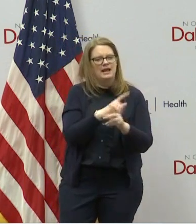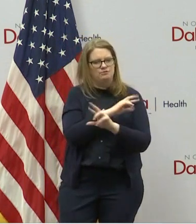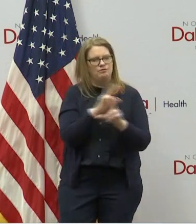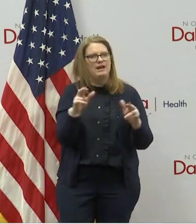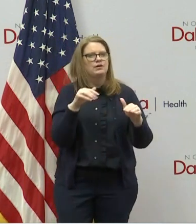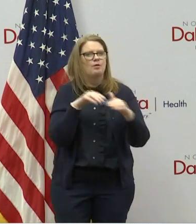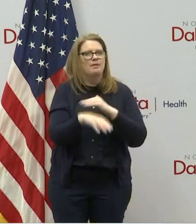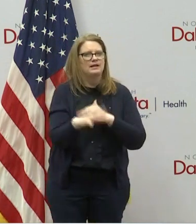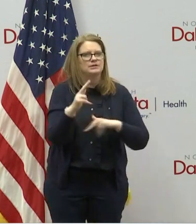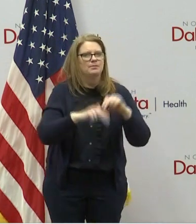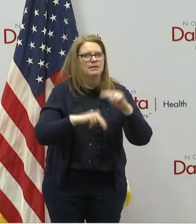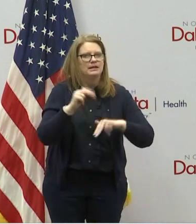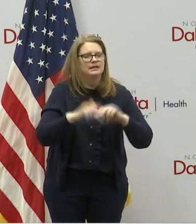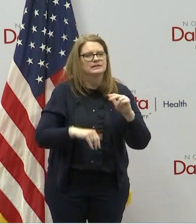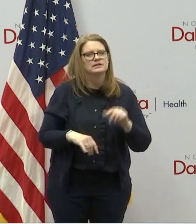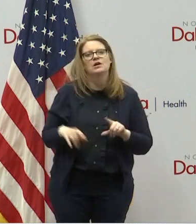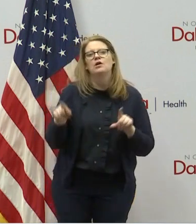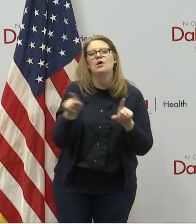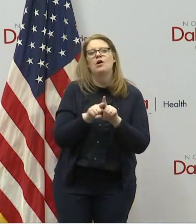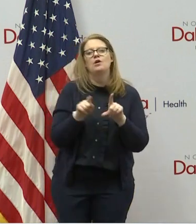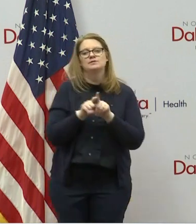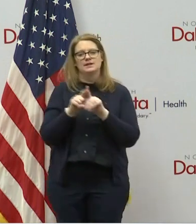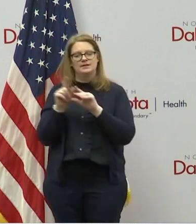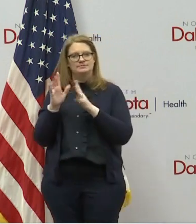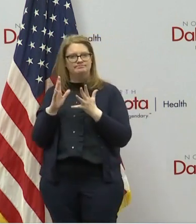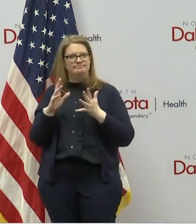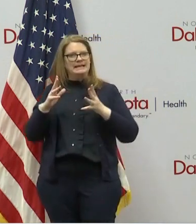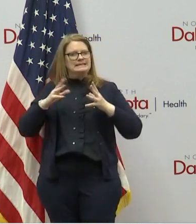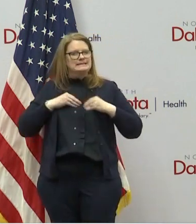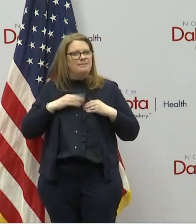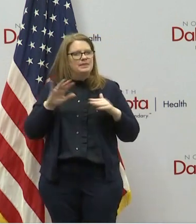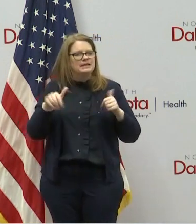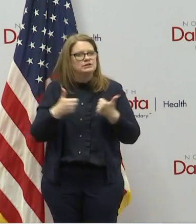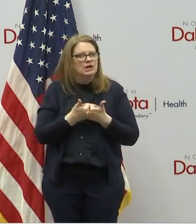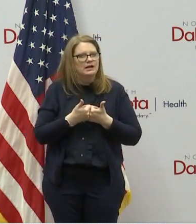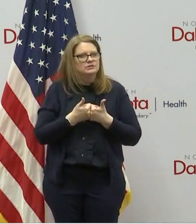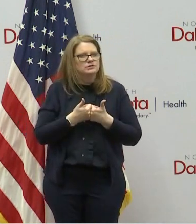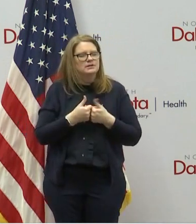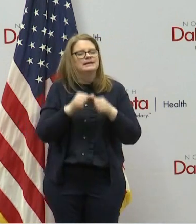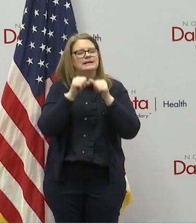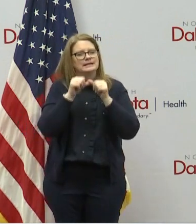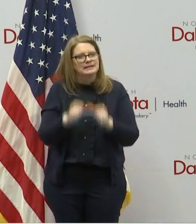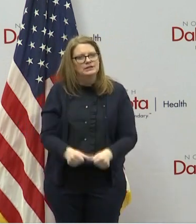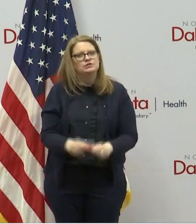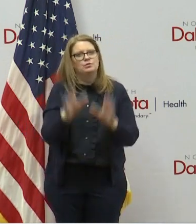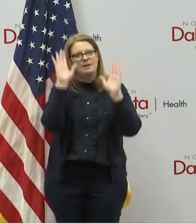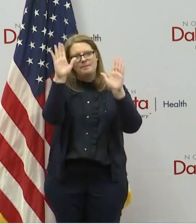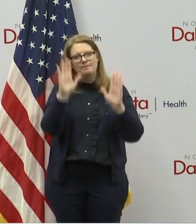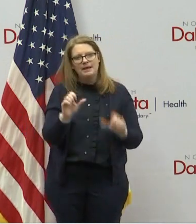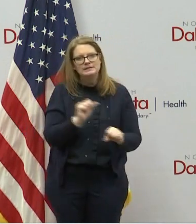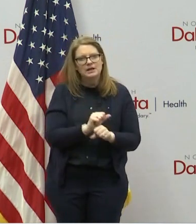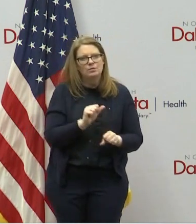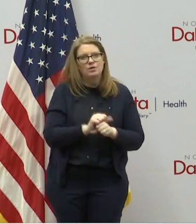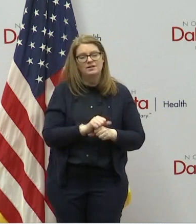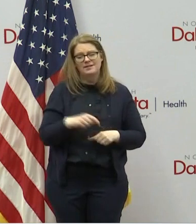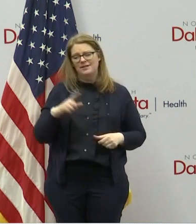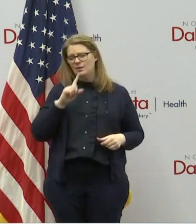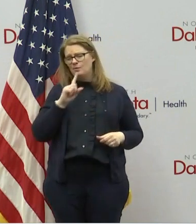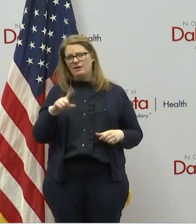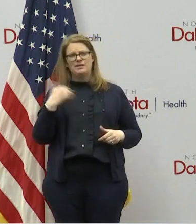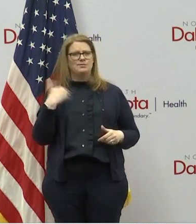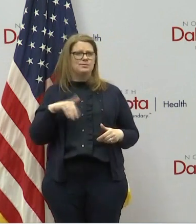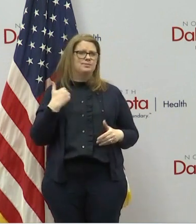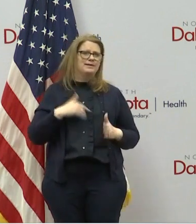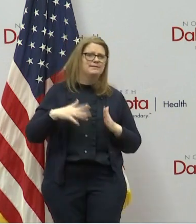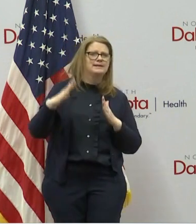fall. I want to issue also the challenge to everybody to keep doing the amazing work. We've led the nation in moving to distance learning. Let's take